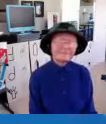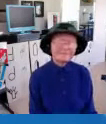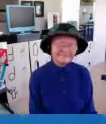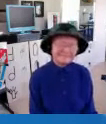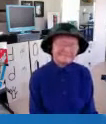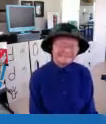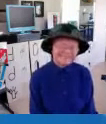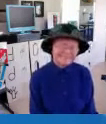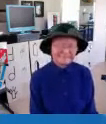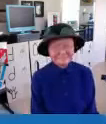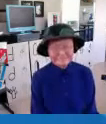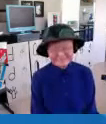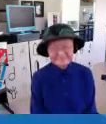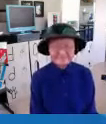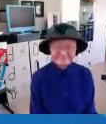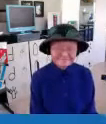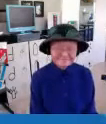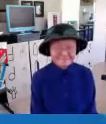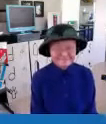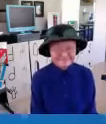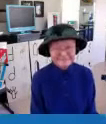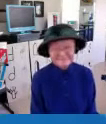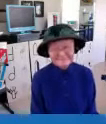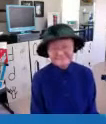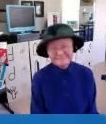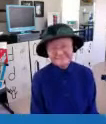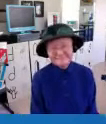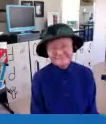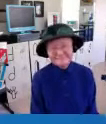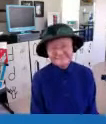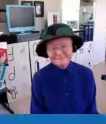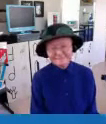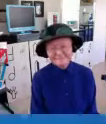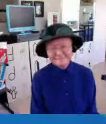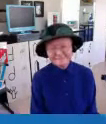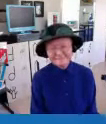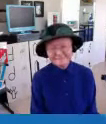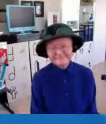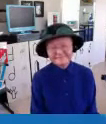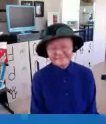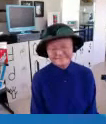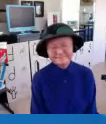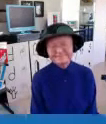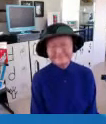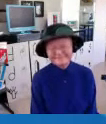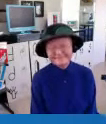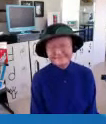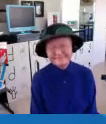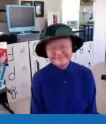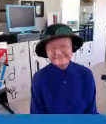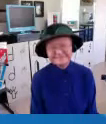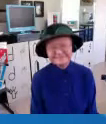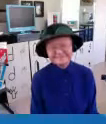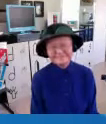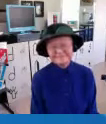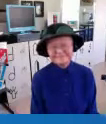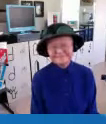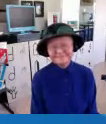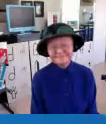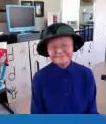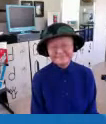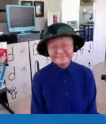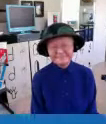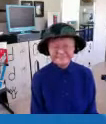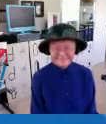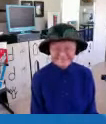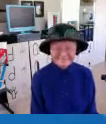viewer perspective or the signer perspective. So somebody else has to do that work, but SignTyp has certainly shown us something very